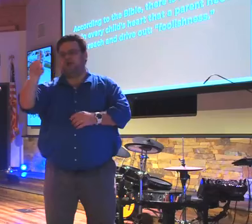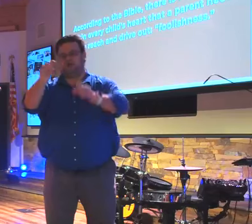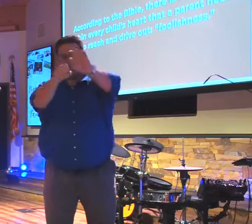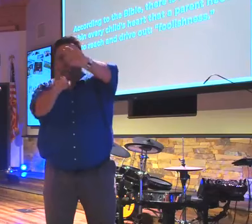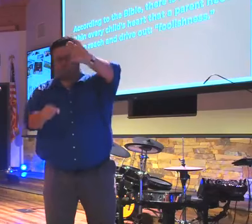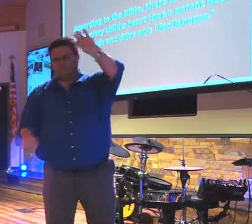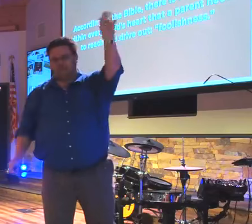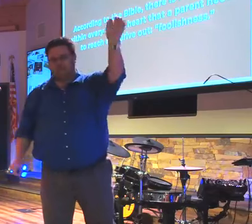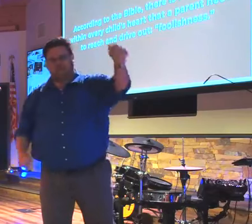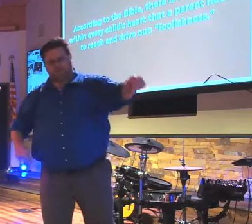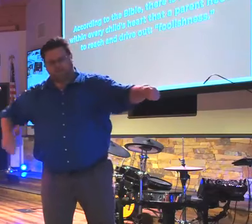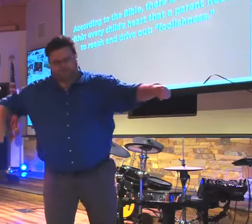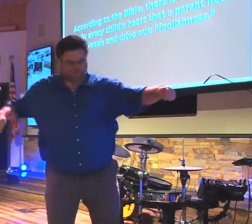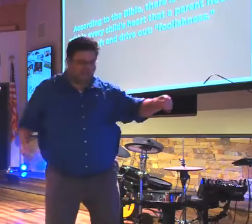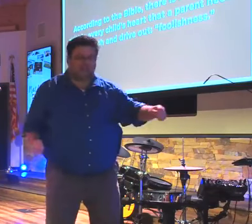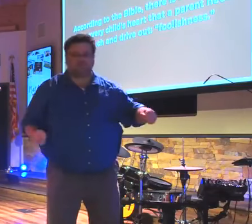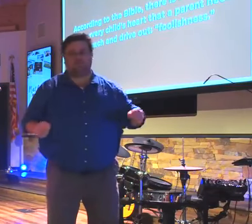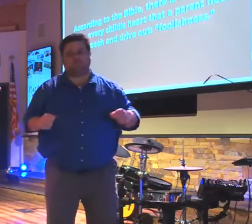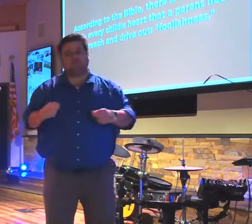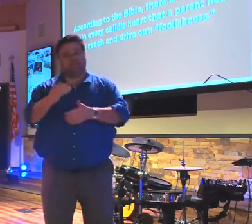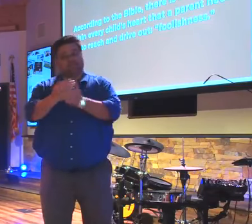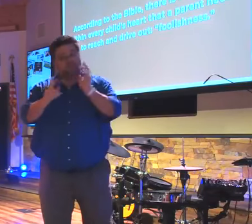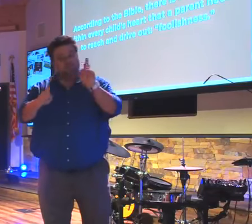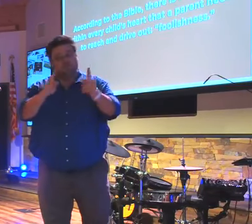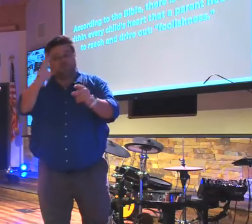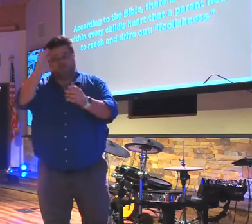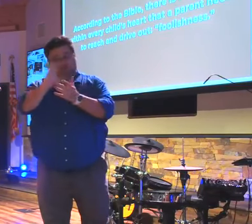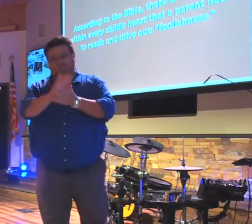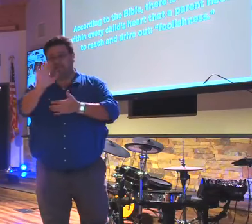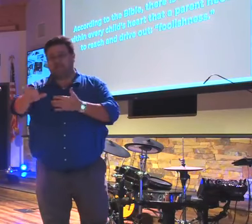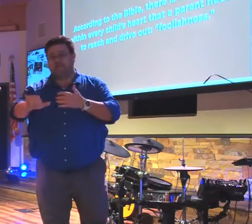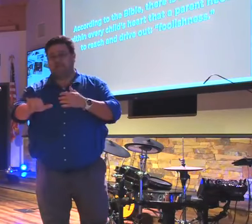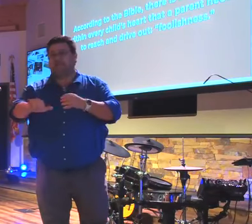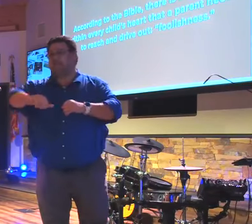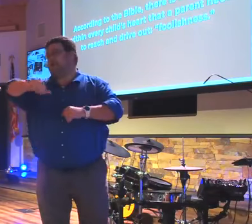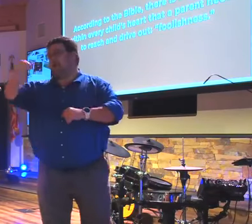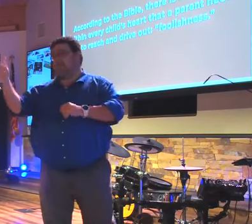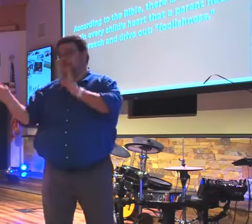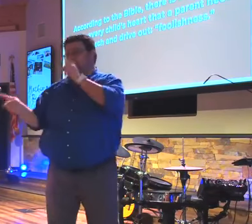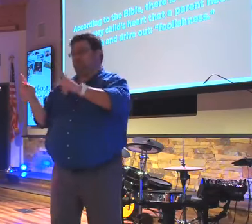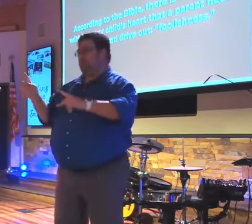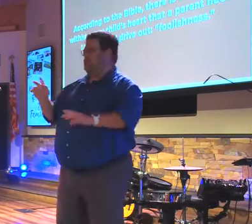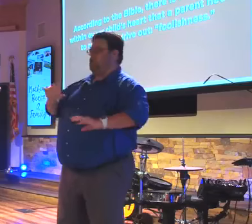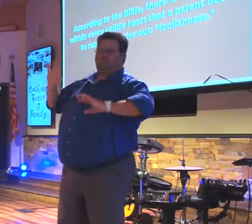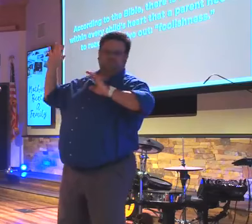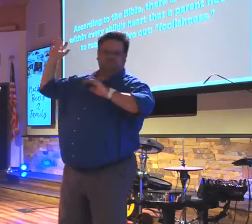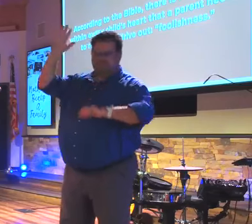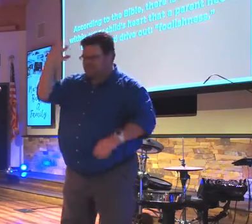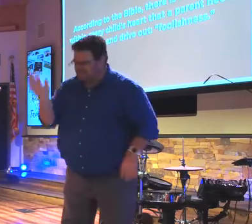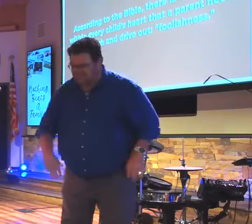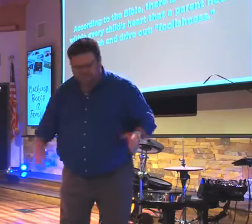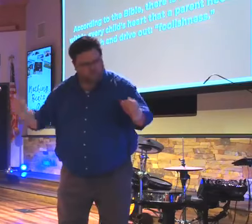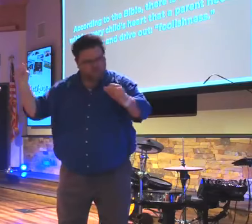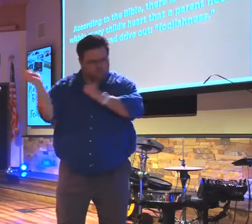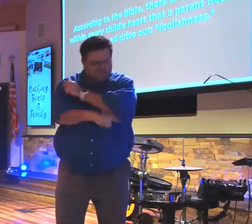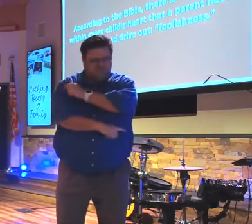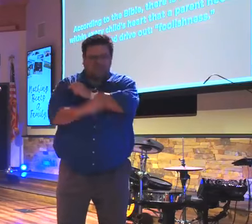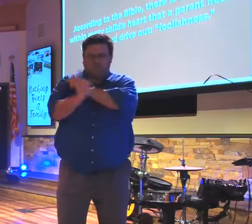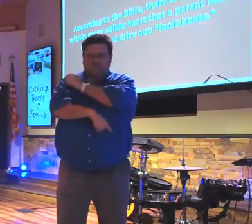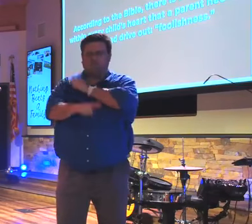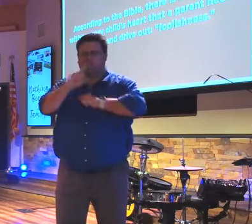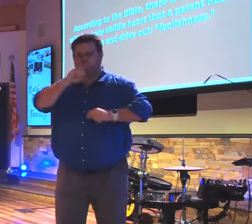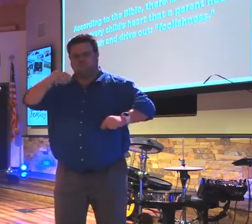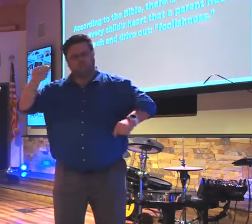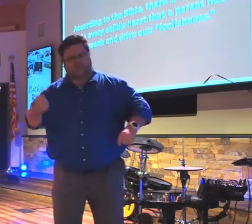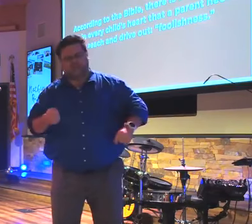people believe totally in corporal punishment, and then I know other people who are dead set against it in any form. I've